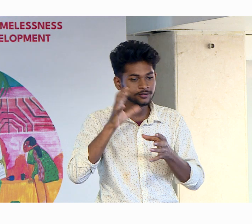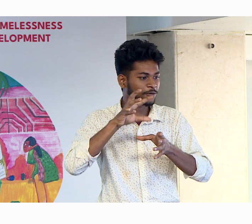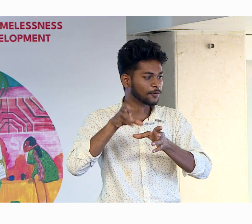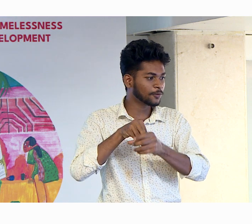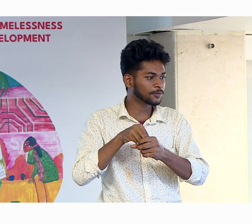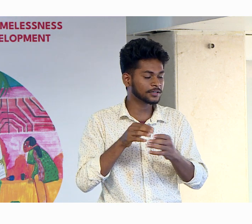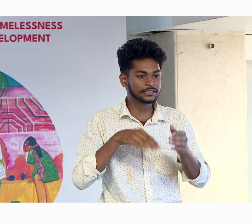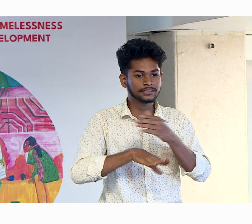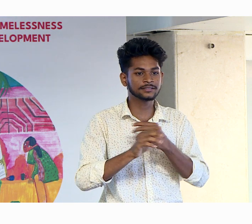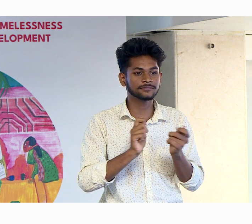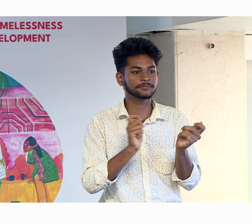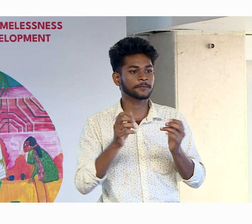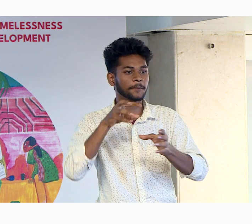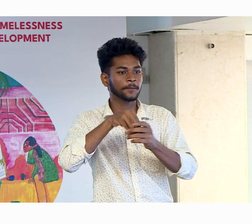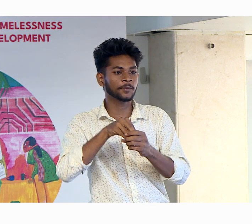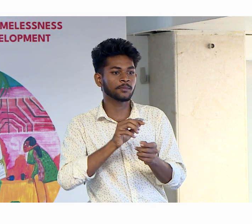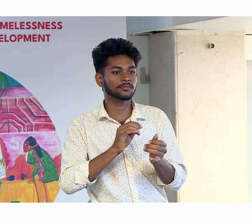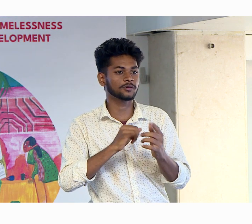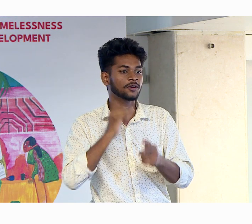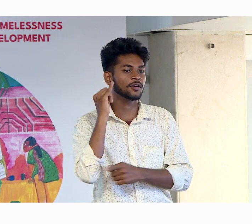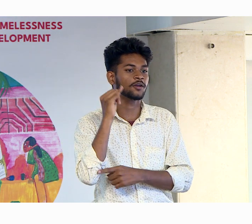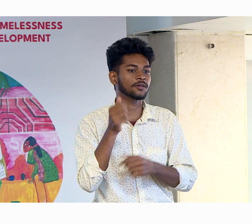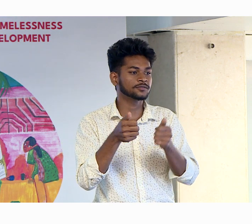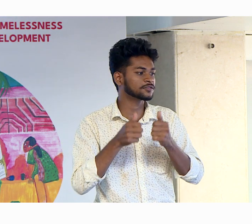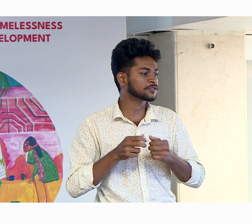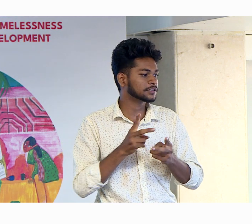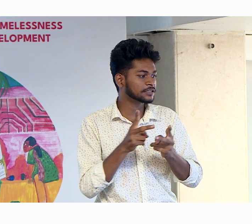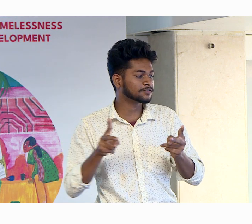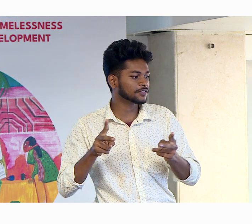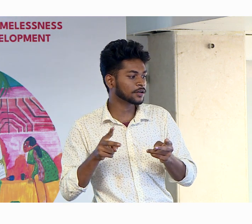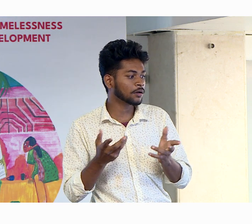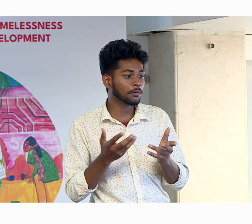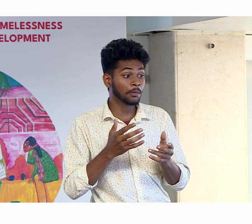about. And the researchers take the lessons back to their colleagues, so